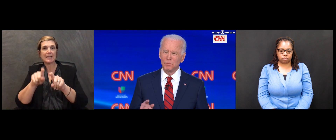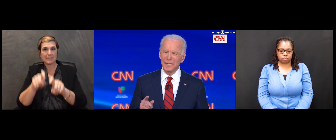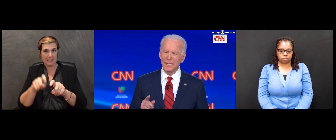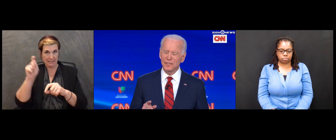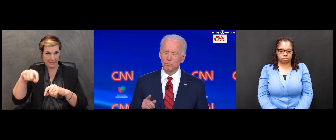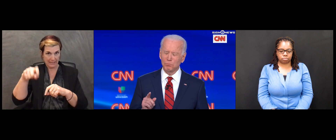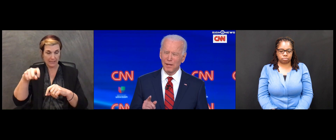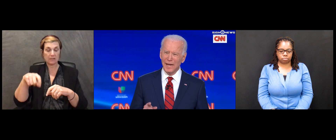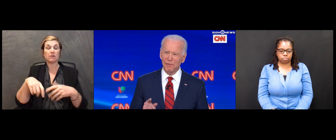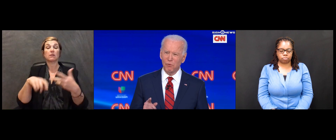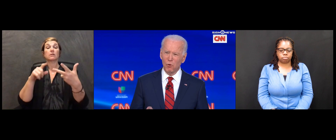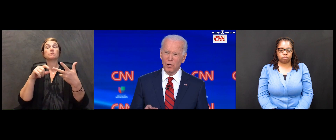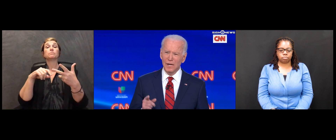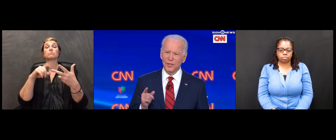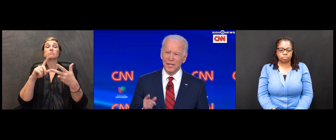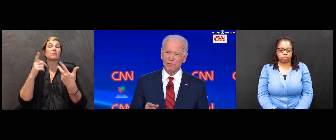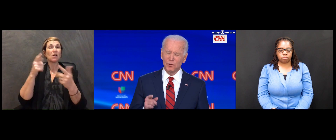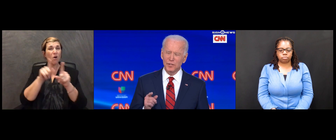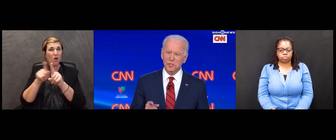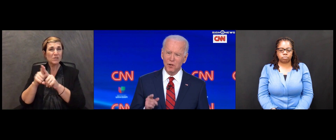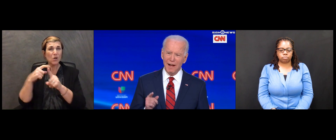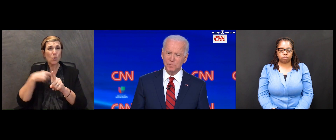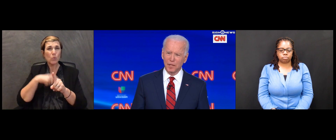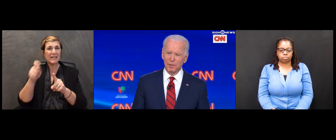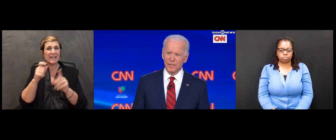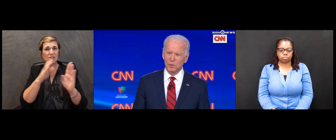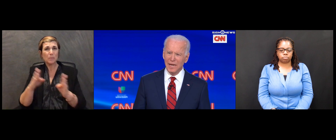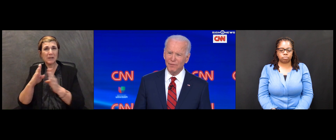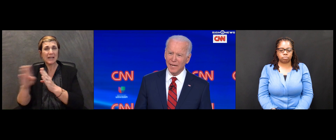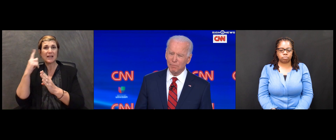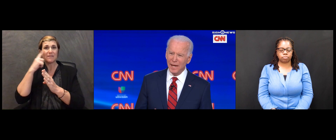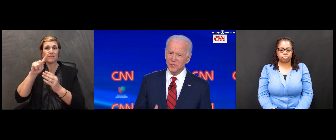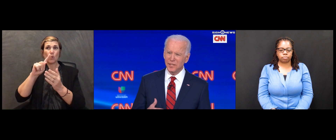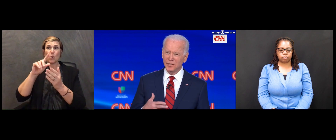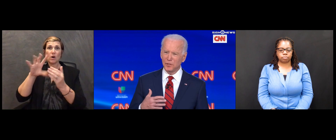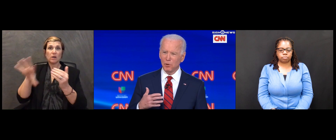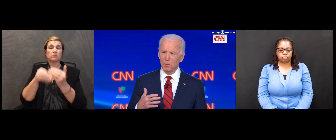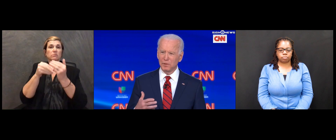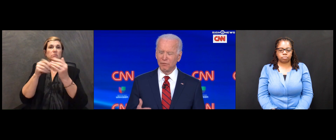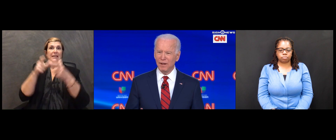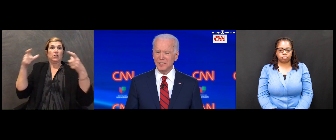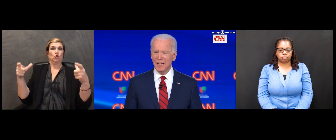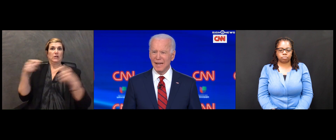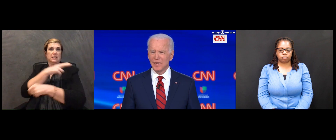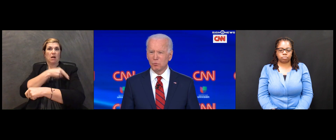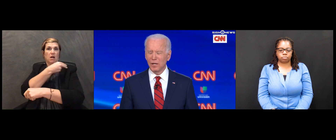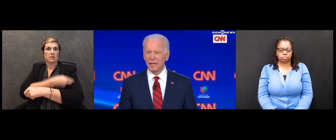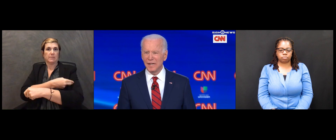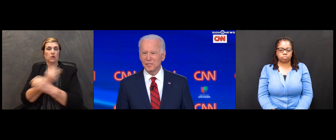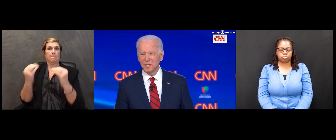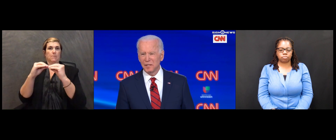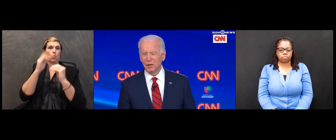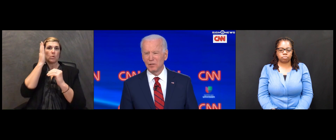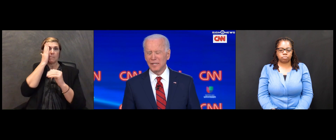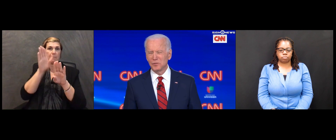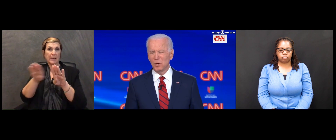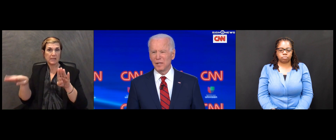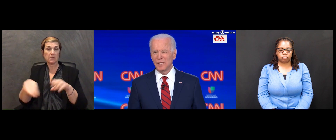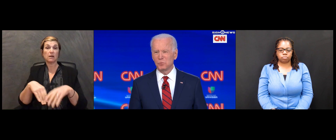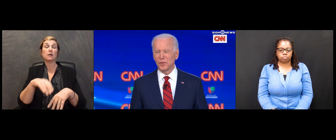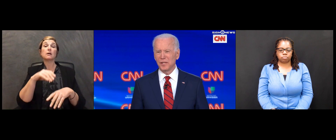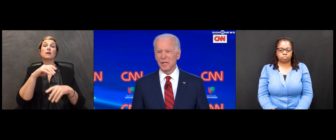need to begin to plan for the need for additional hospital beds. We have that capacity in the Department of Defense, as well as in the